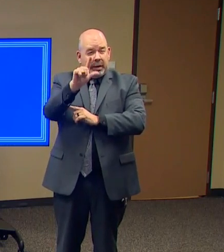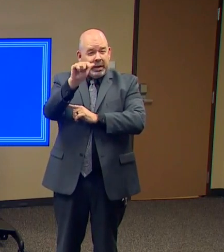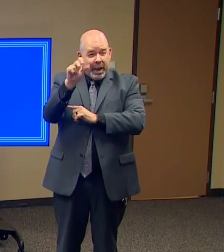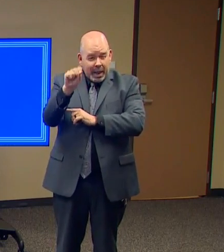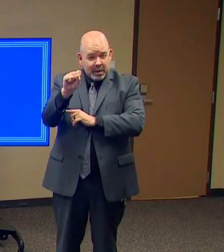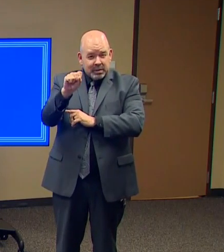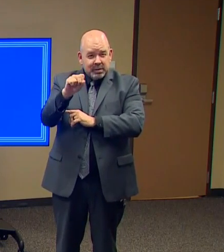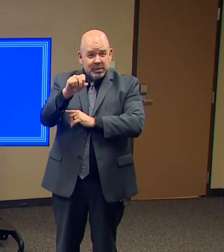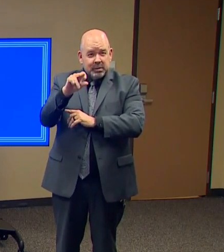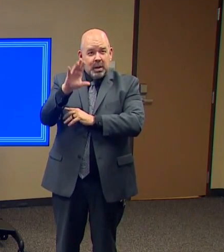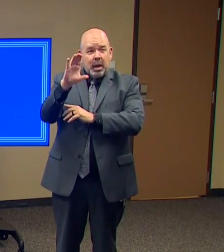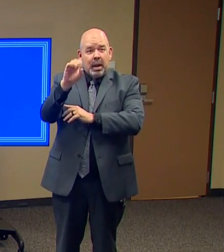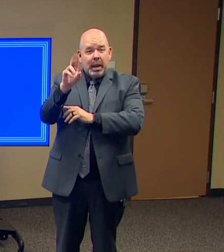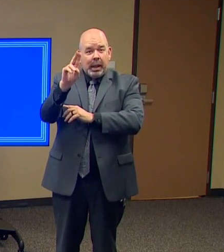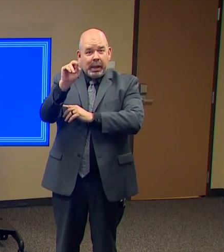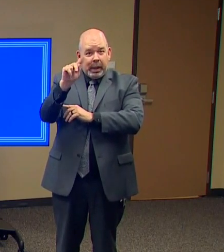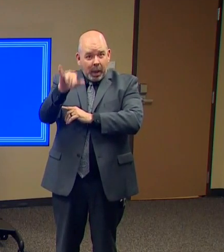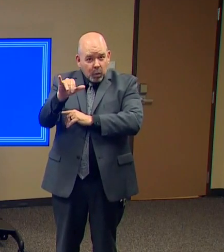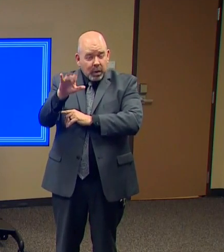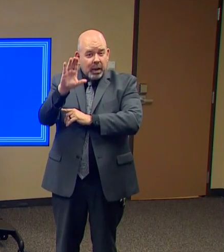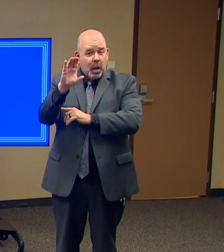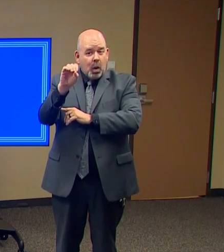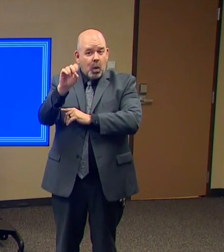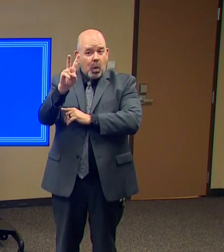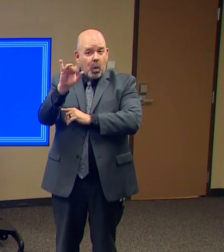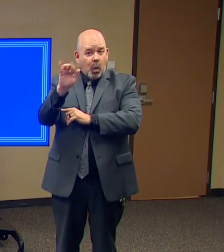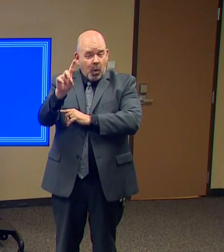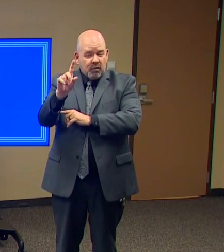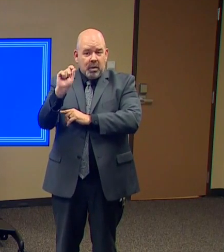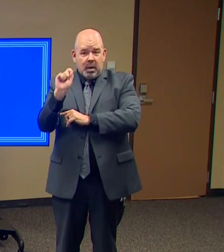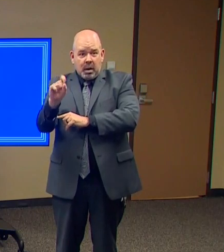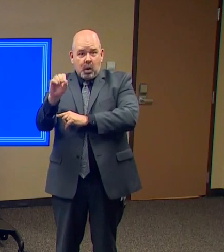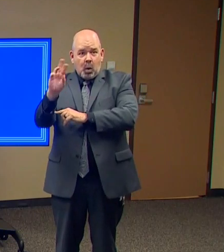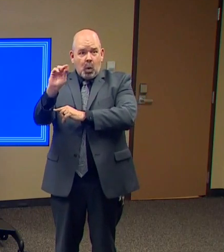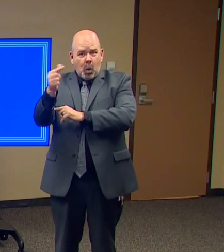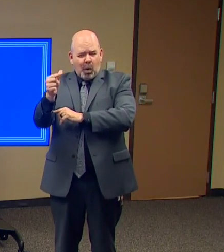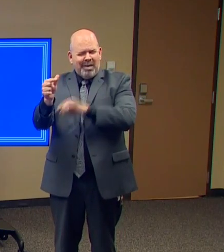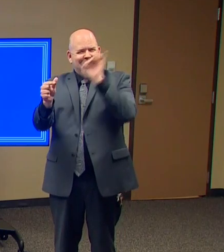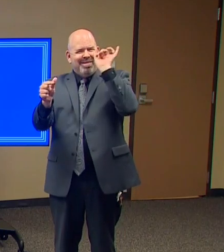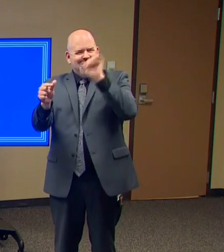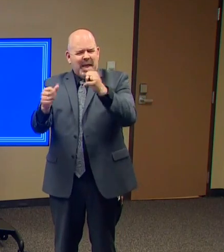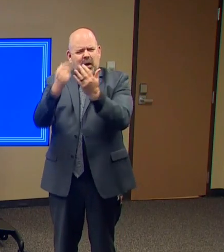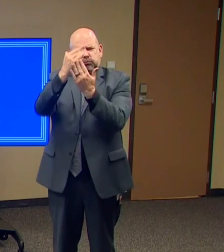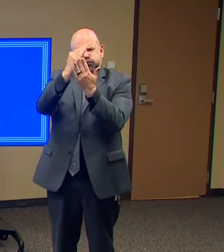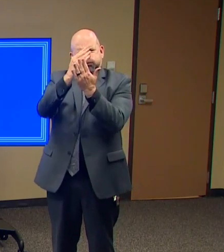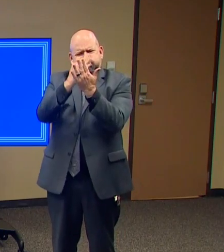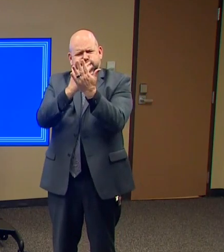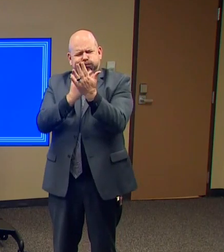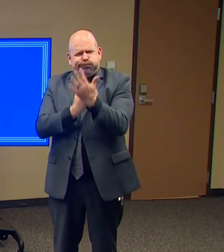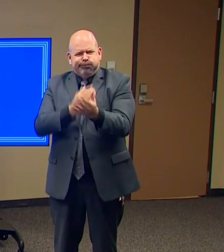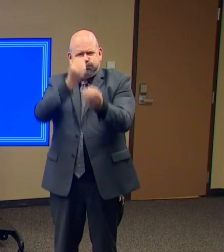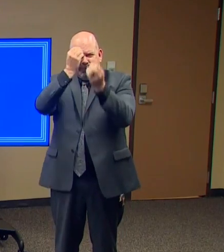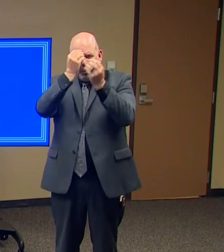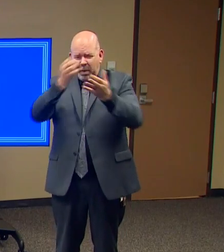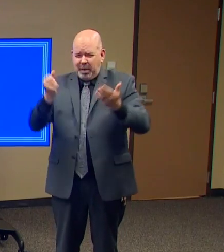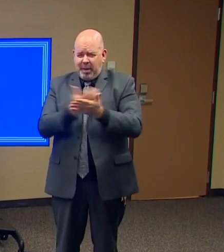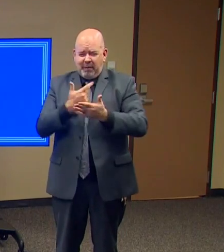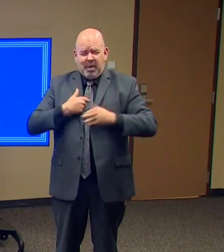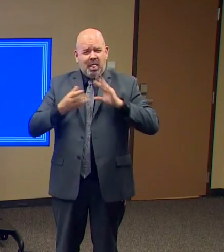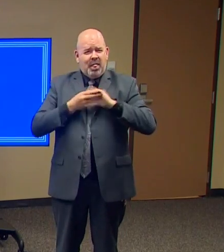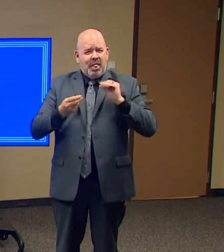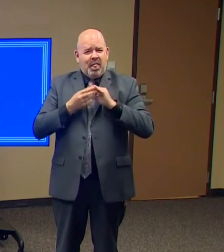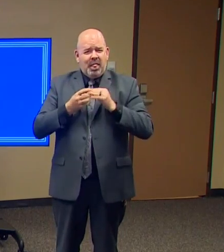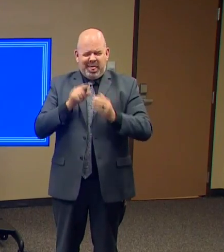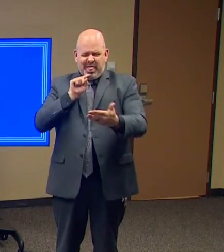dallascountycovid.org. We talked about testing for our protesters. In a partnership with the Mavericks, we had 2 days of testing at